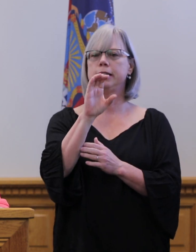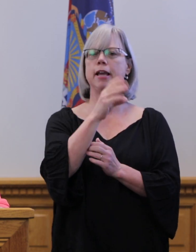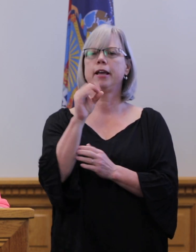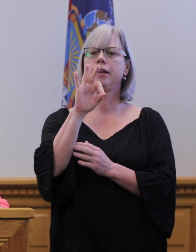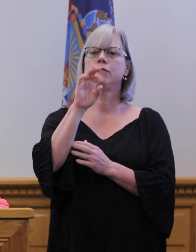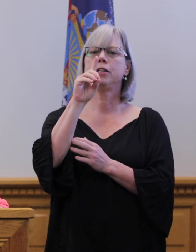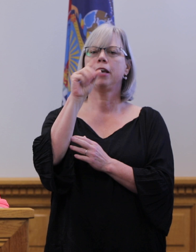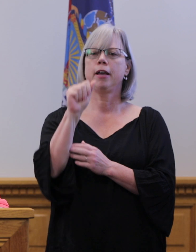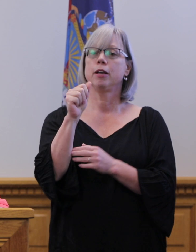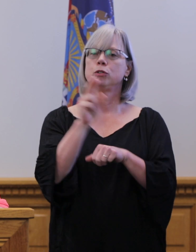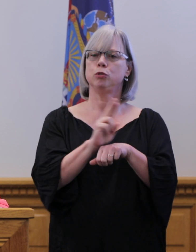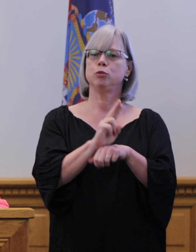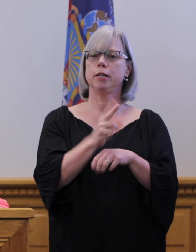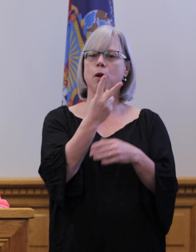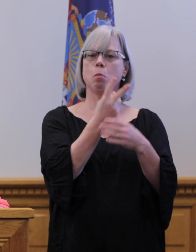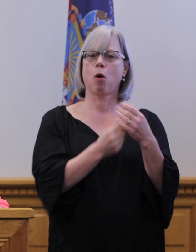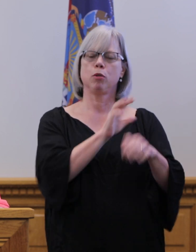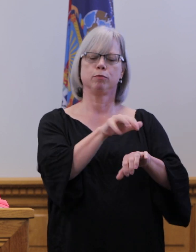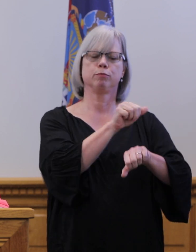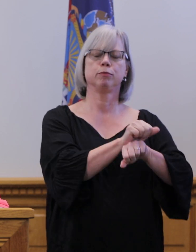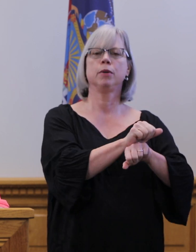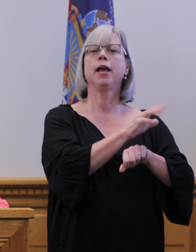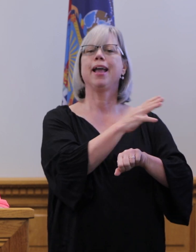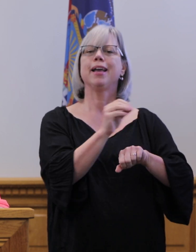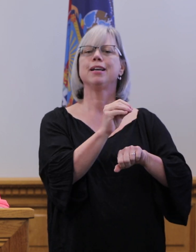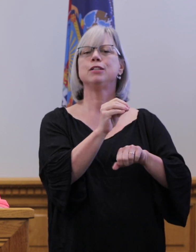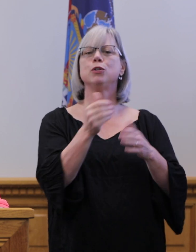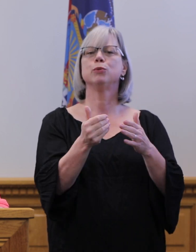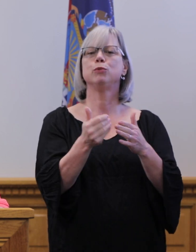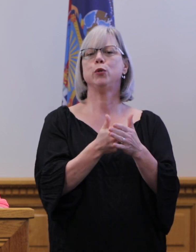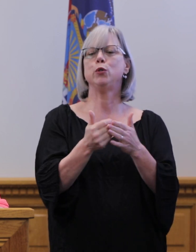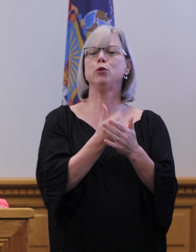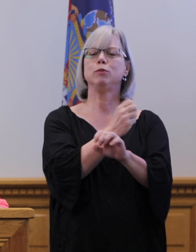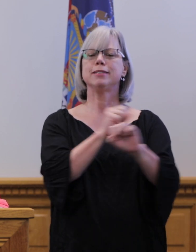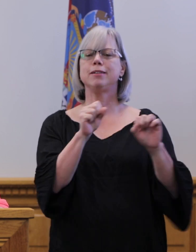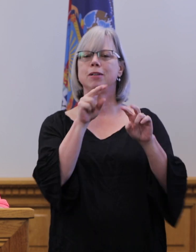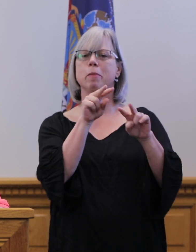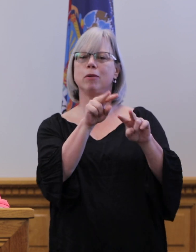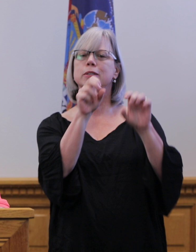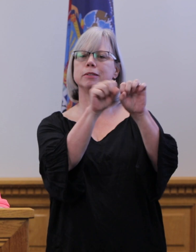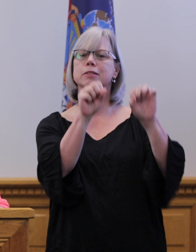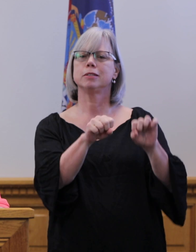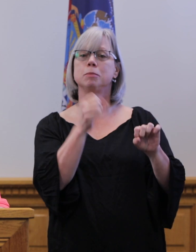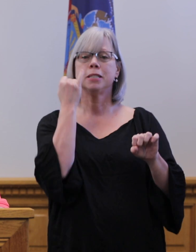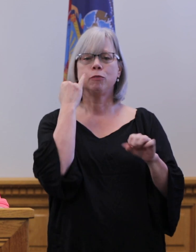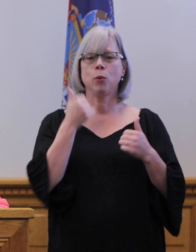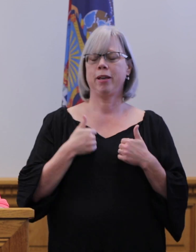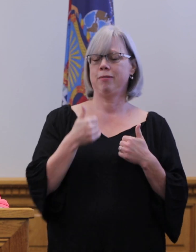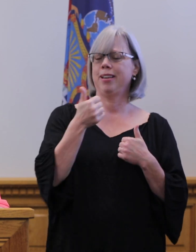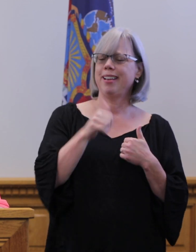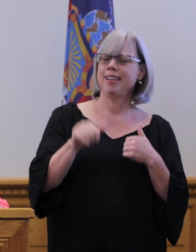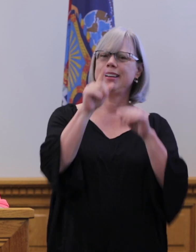and the FDA using both established and new safety monitoring systems. If you have any questions about COVID-19